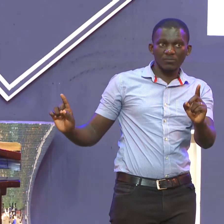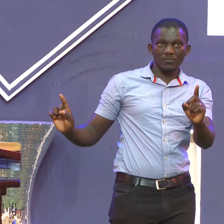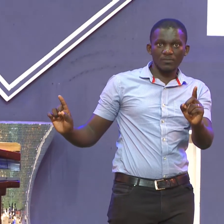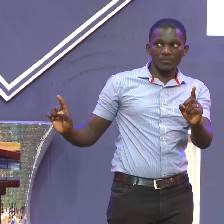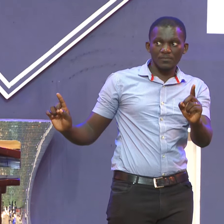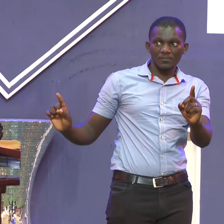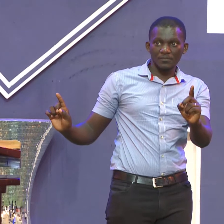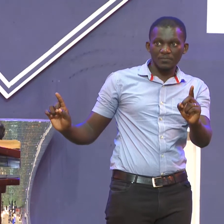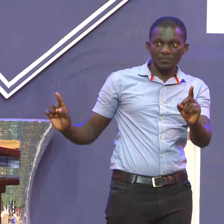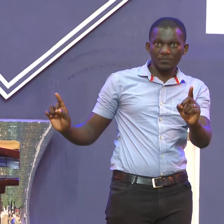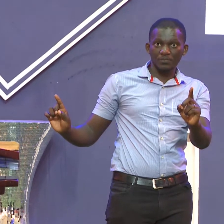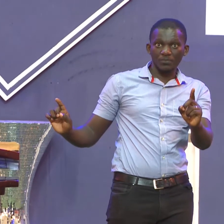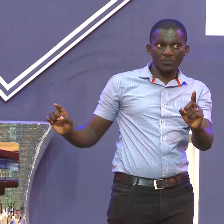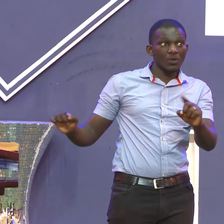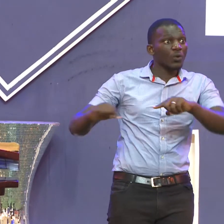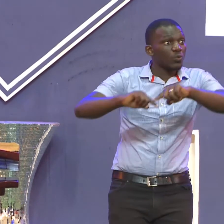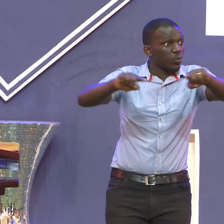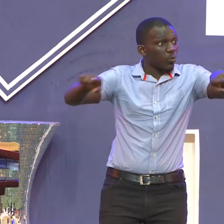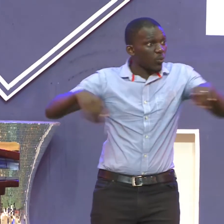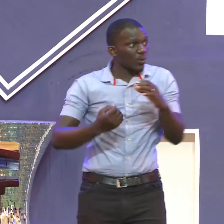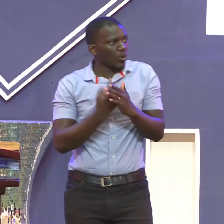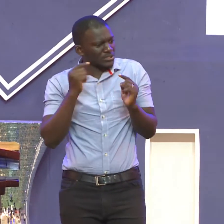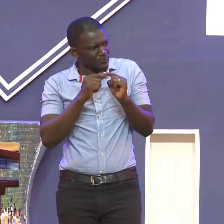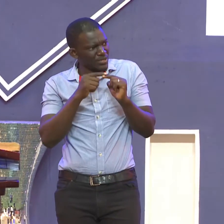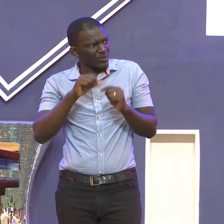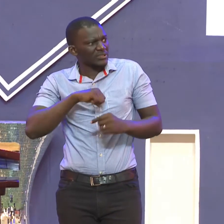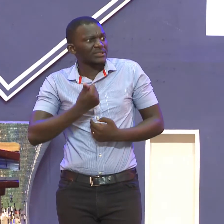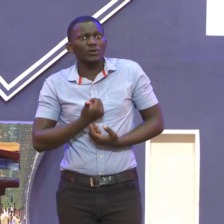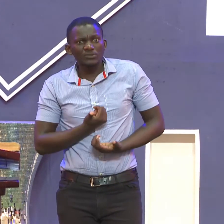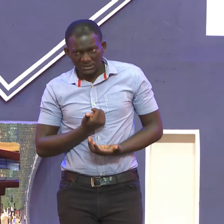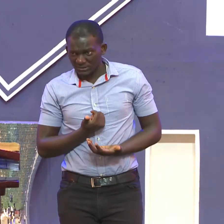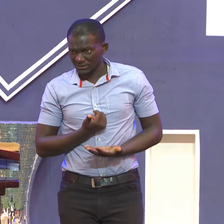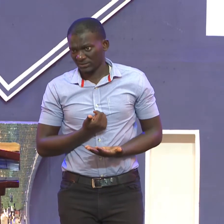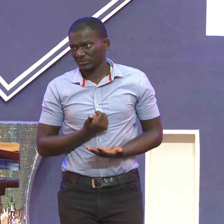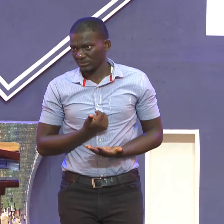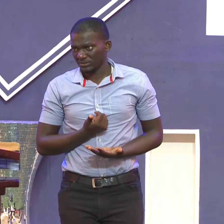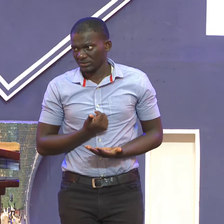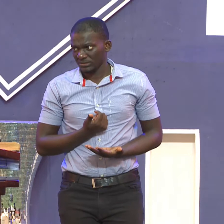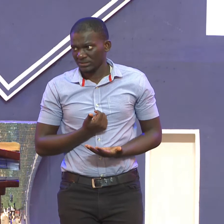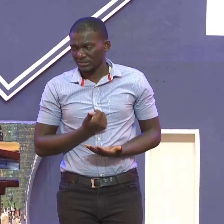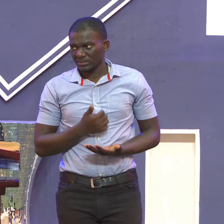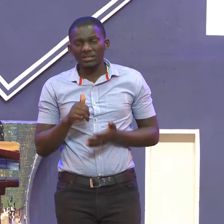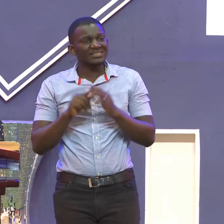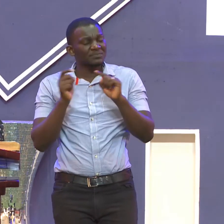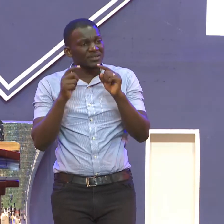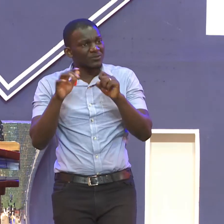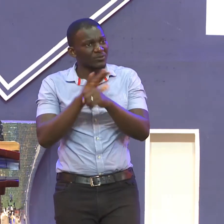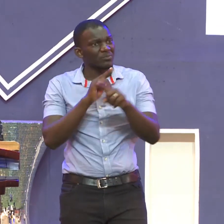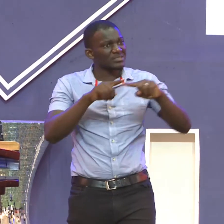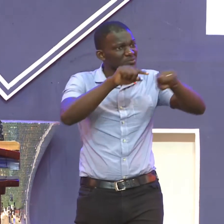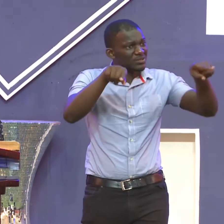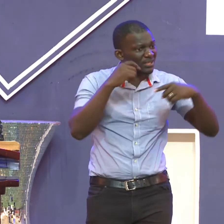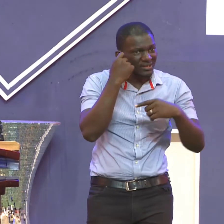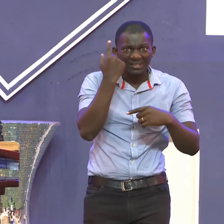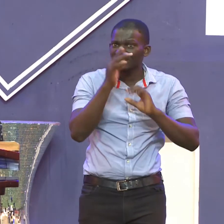divert from him, fa baba berumia, it is us that cause pain to ourselves. Cheki singo kuluma nayo rusite tuchitegera. That is the